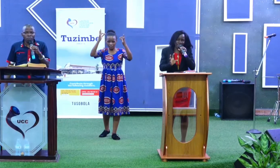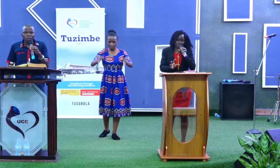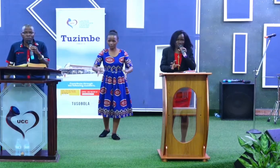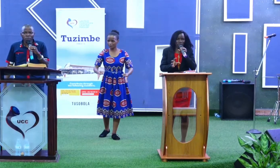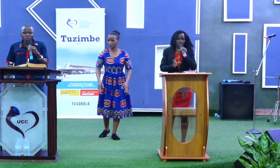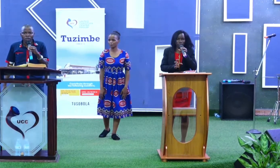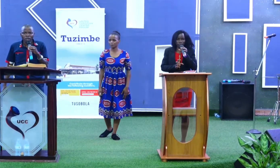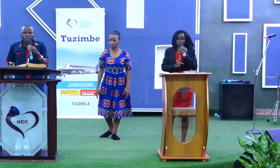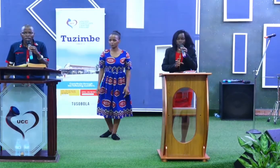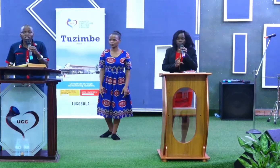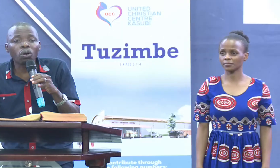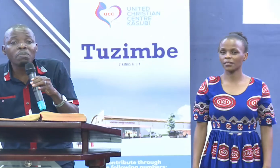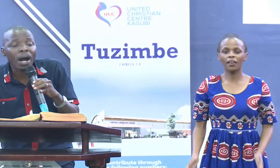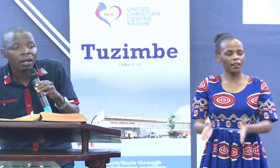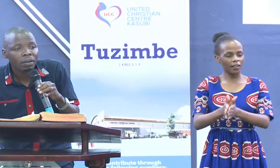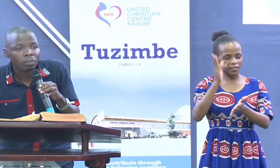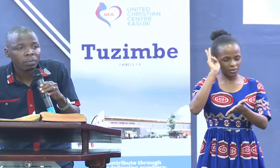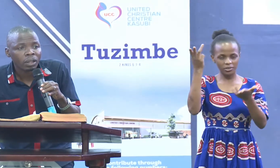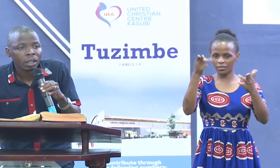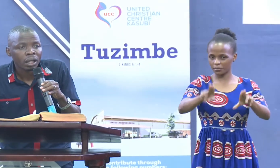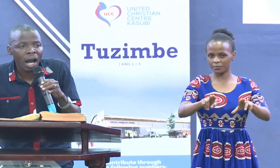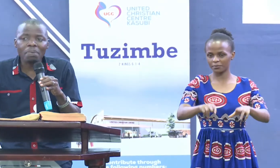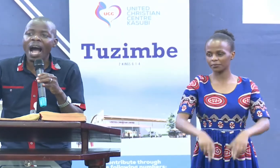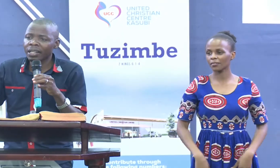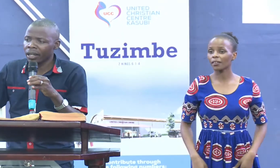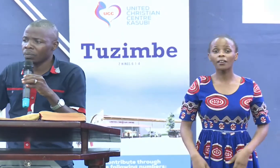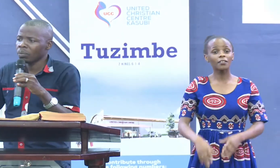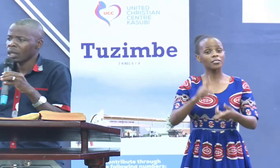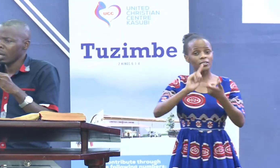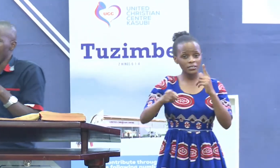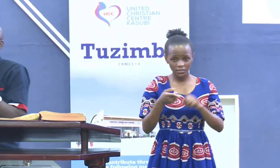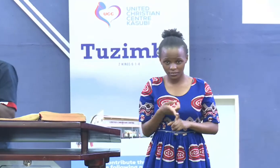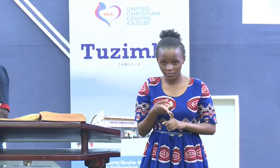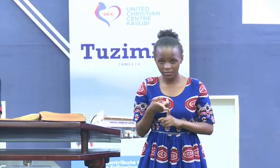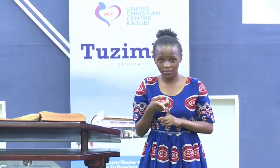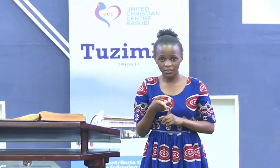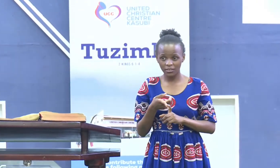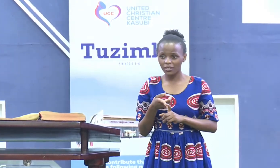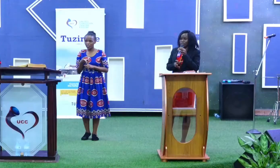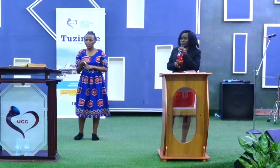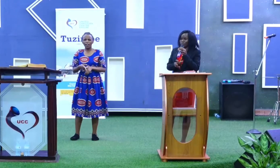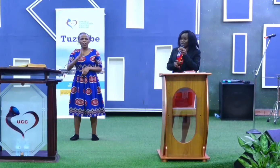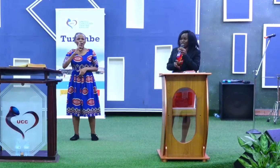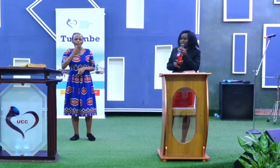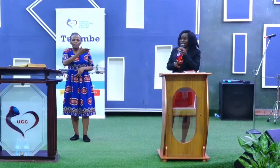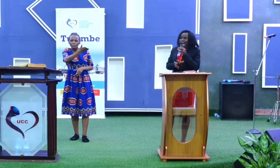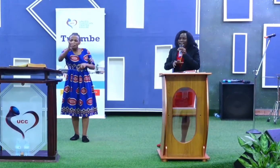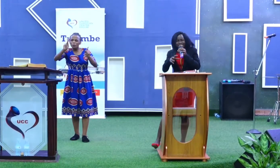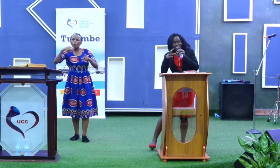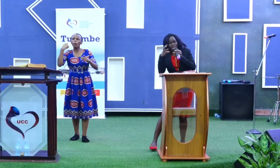speak anything that it will be done. Friends, are